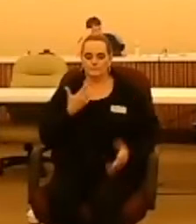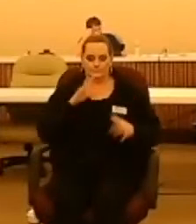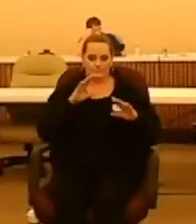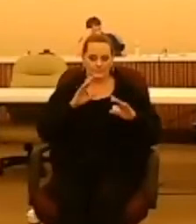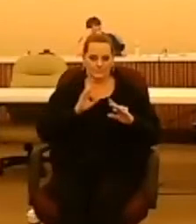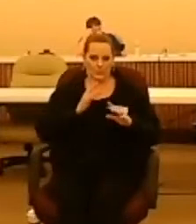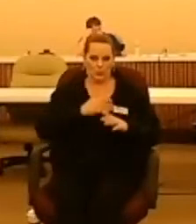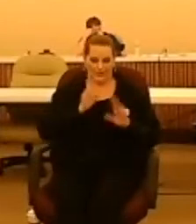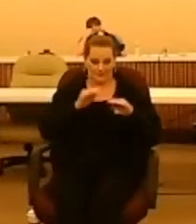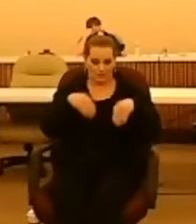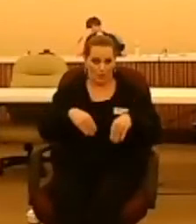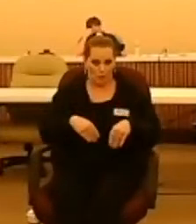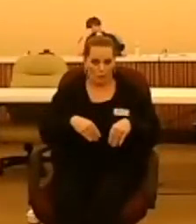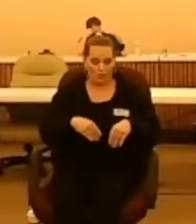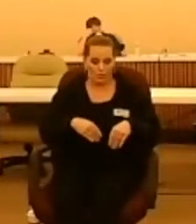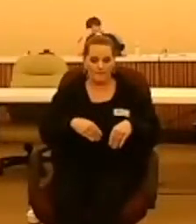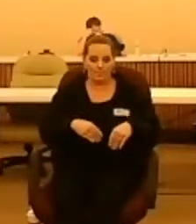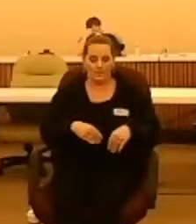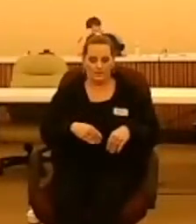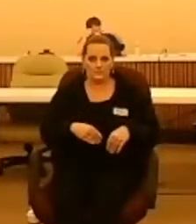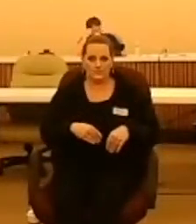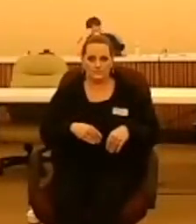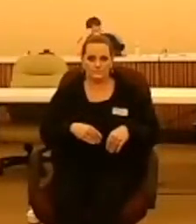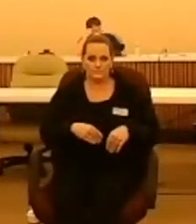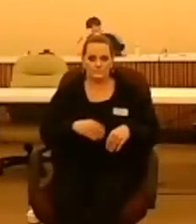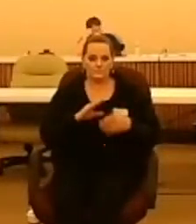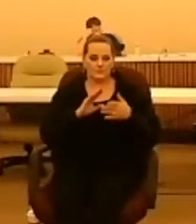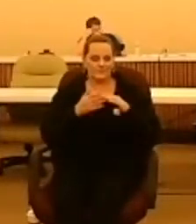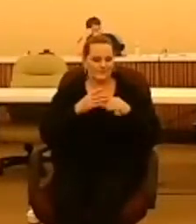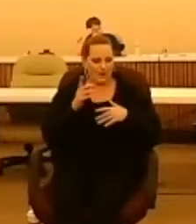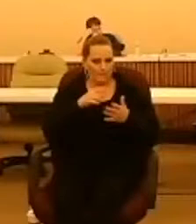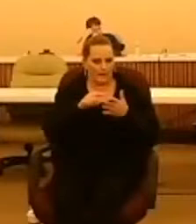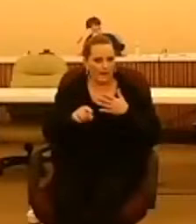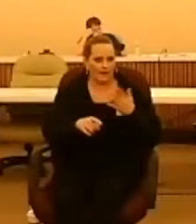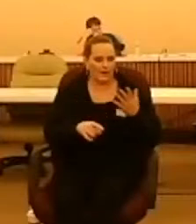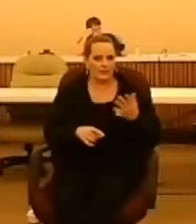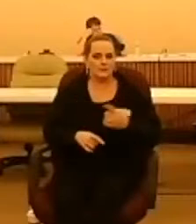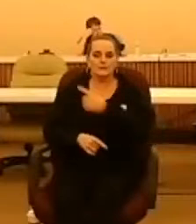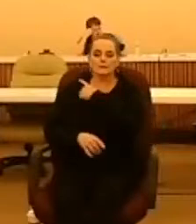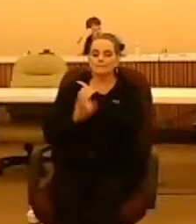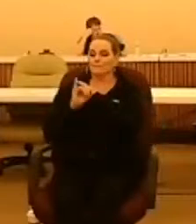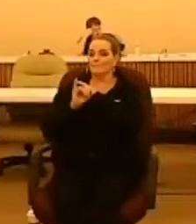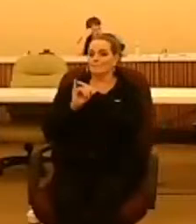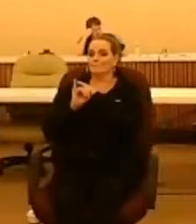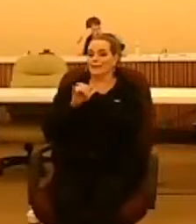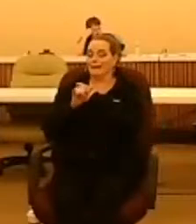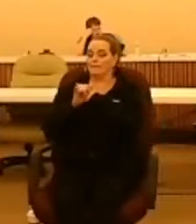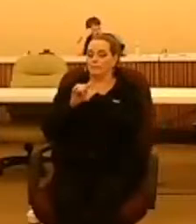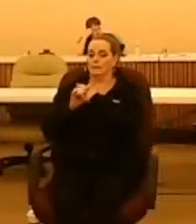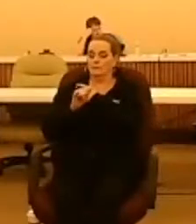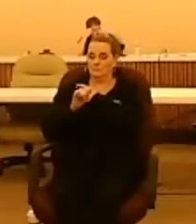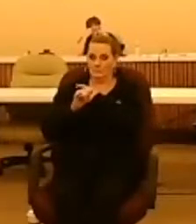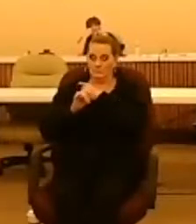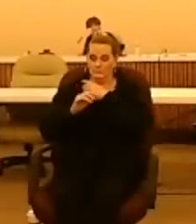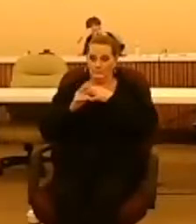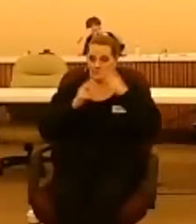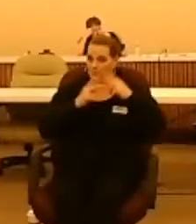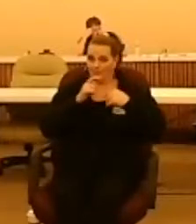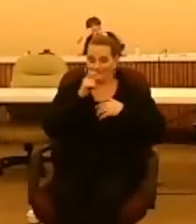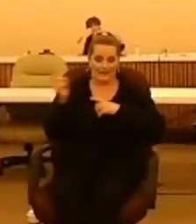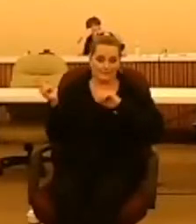we install it, is it, the town paying for, would the town pay for it? if the development isn't coming